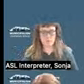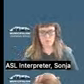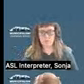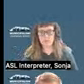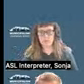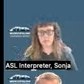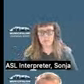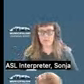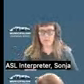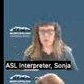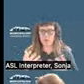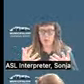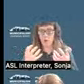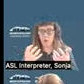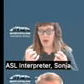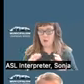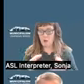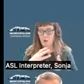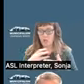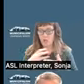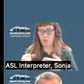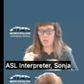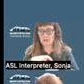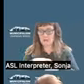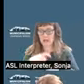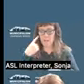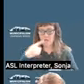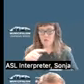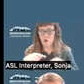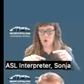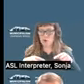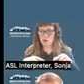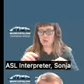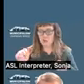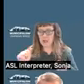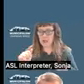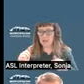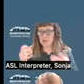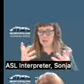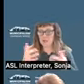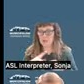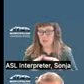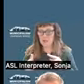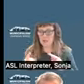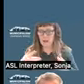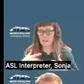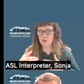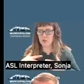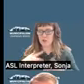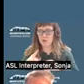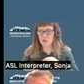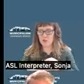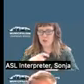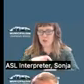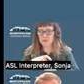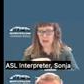don't want to take up all the time for the Q&A but we're I'm just concerned about the time could somebody